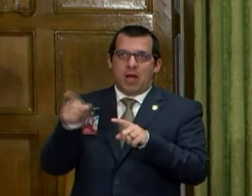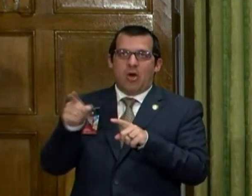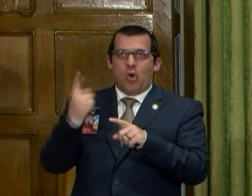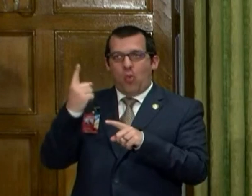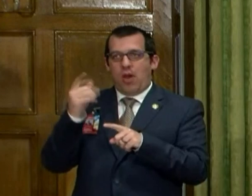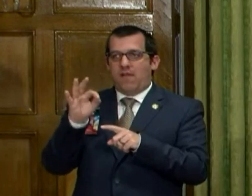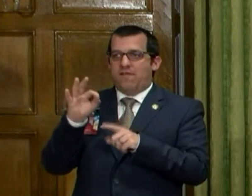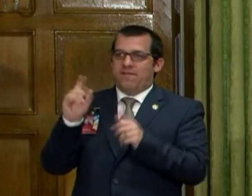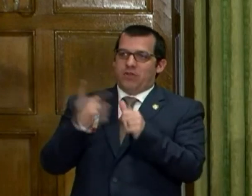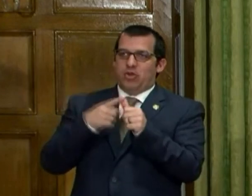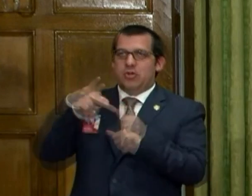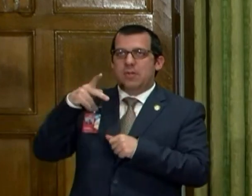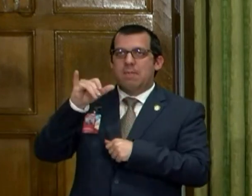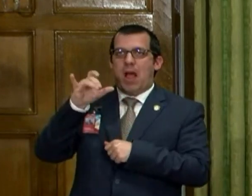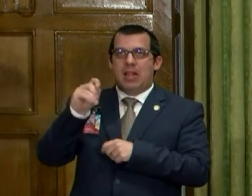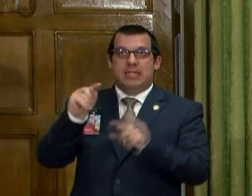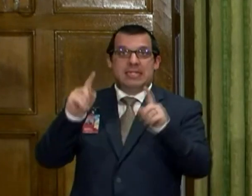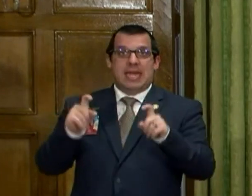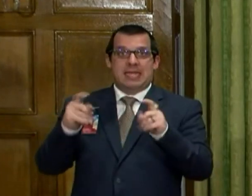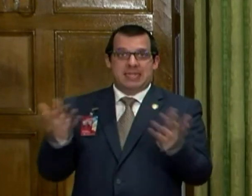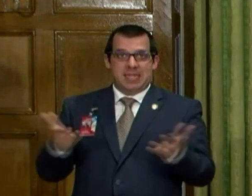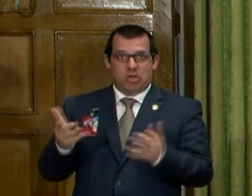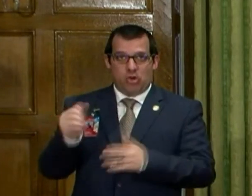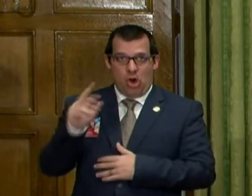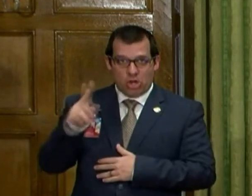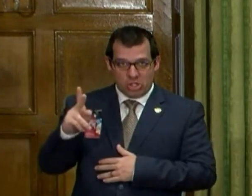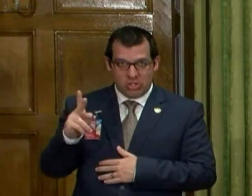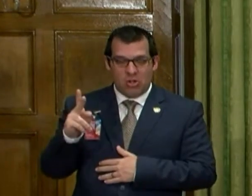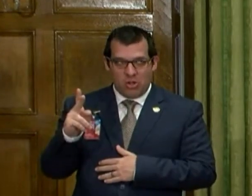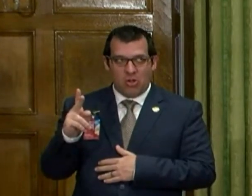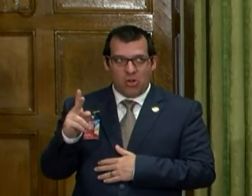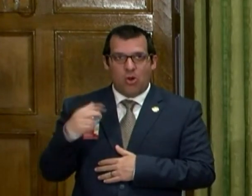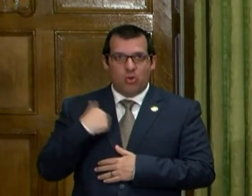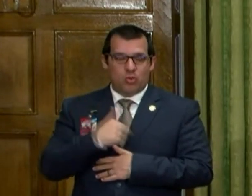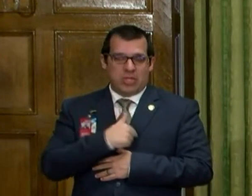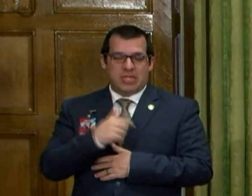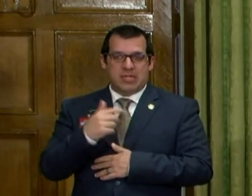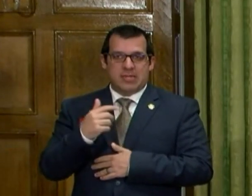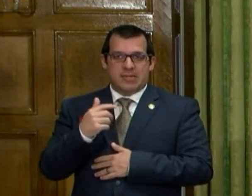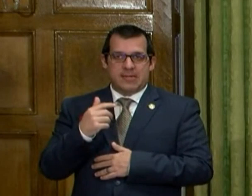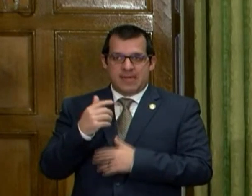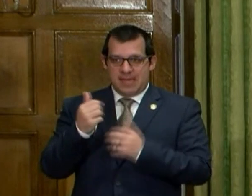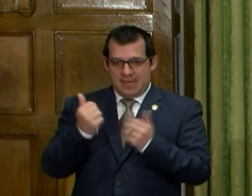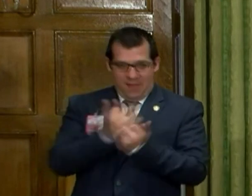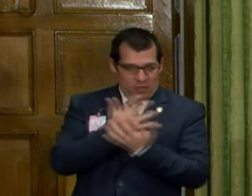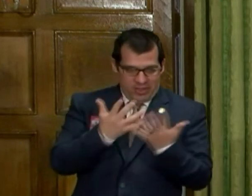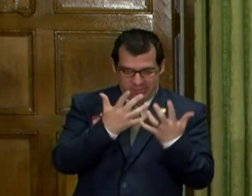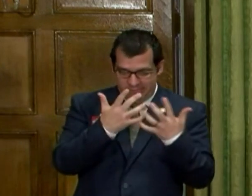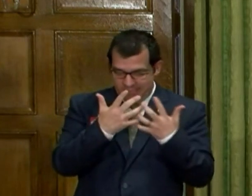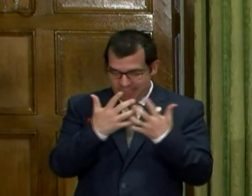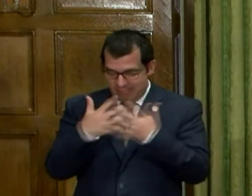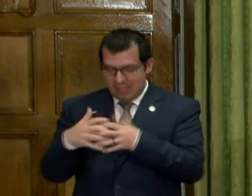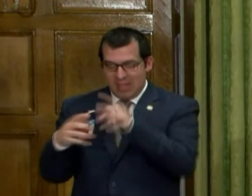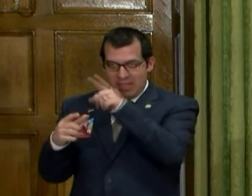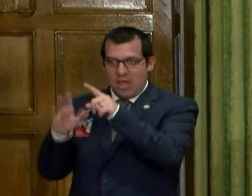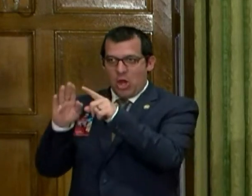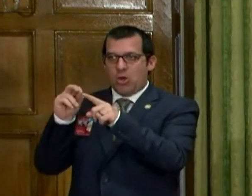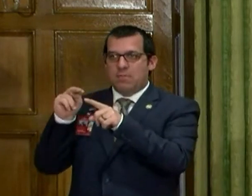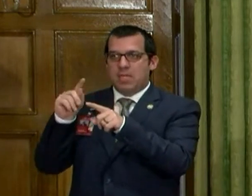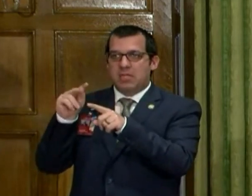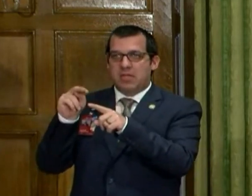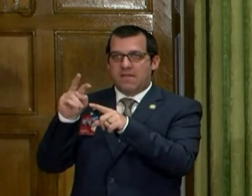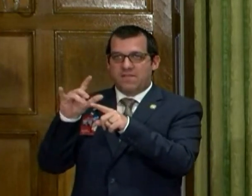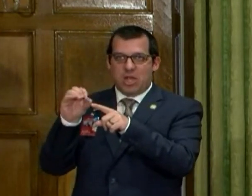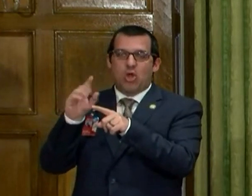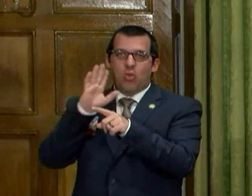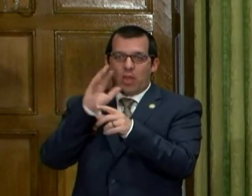bring one of their pilot projects here to Arkansas, and as we get the everything working well in Bentonville. Hope we'll be able to